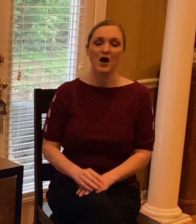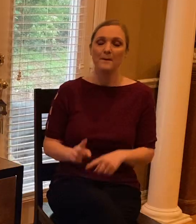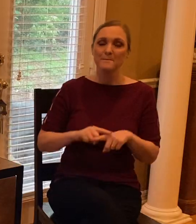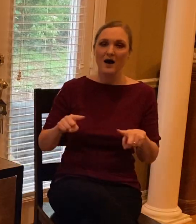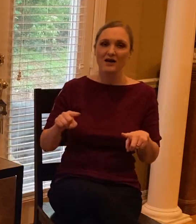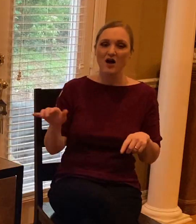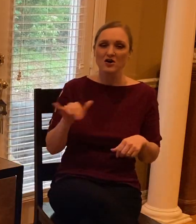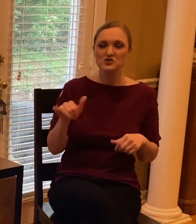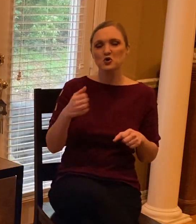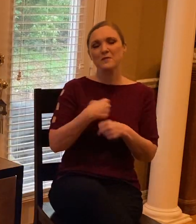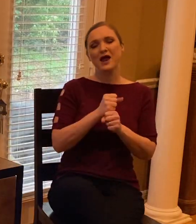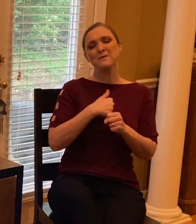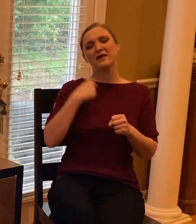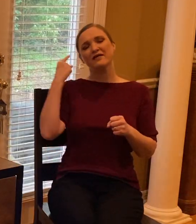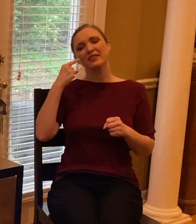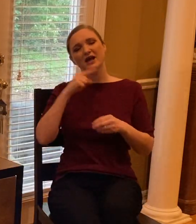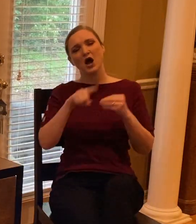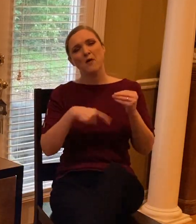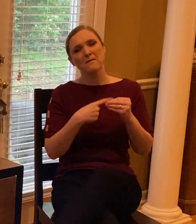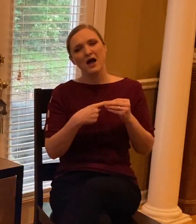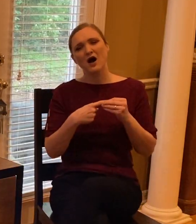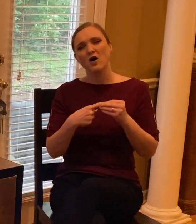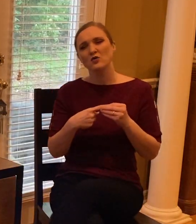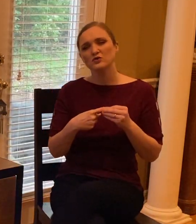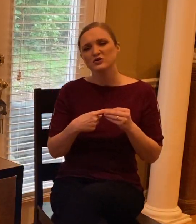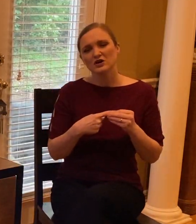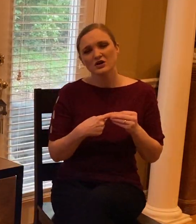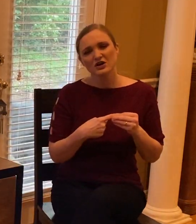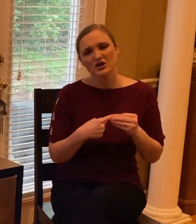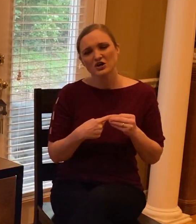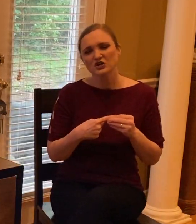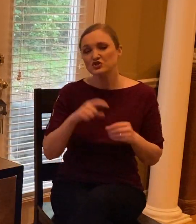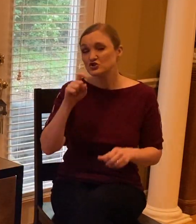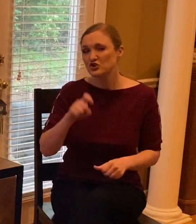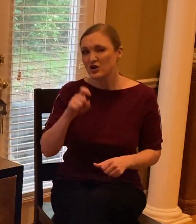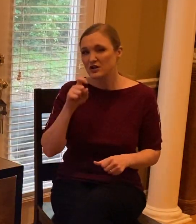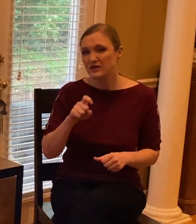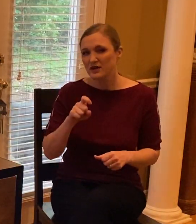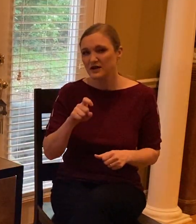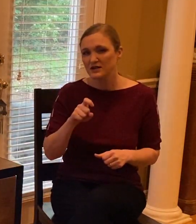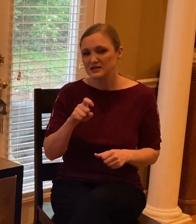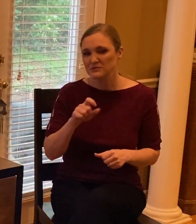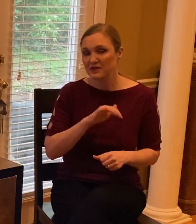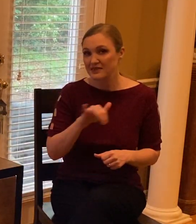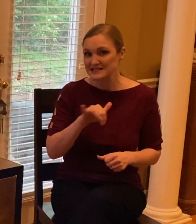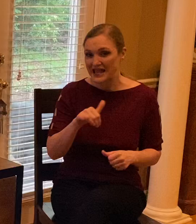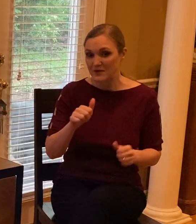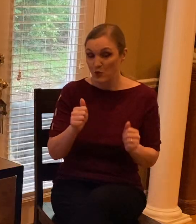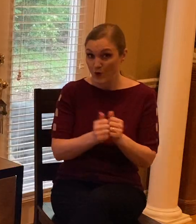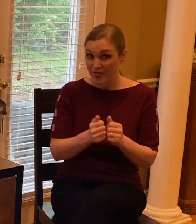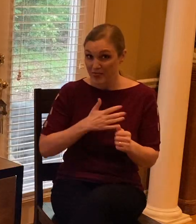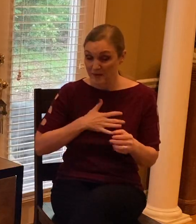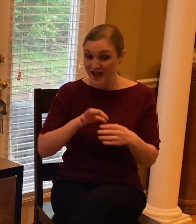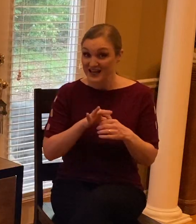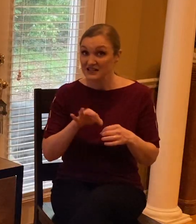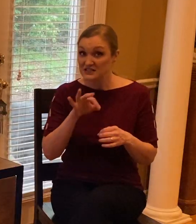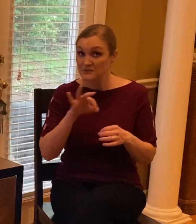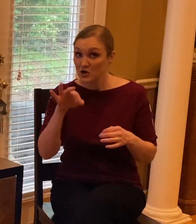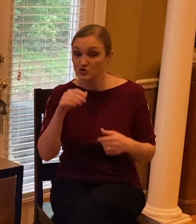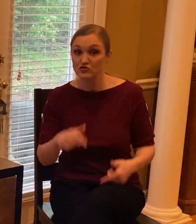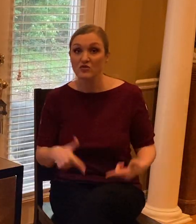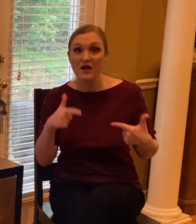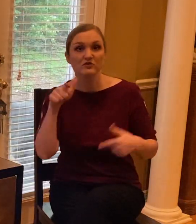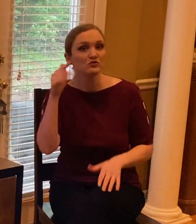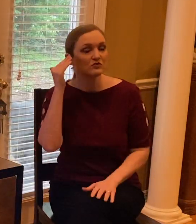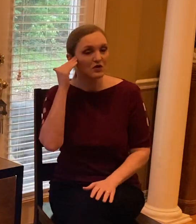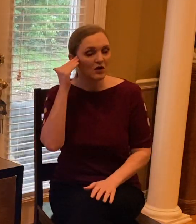also, it's made me start thinking about, does this also apply, or should this also apply to my spiritual life as well? You